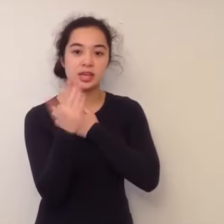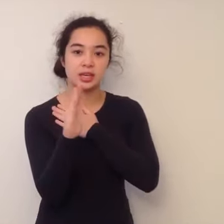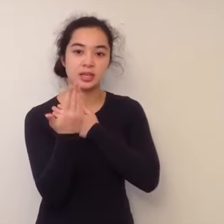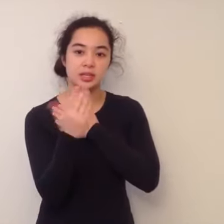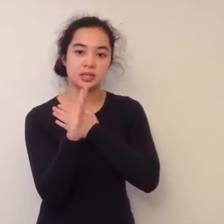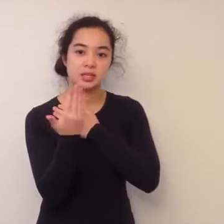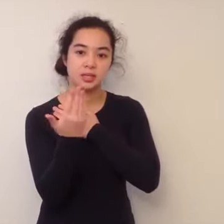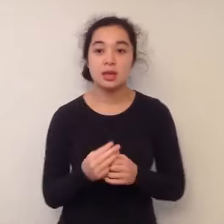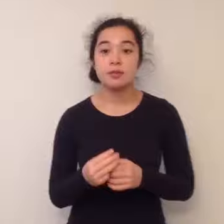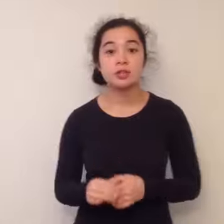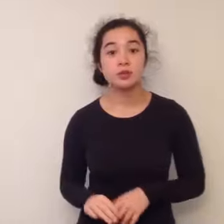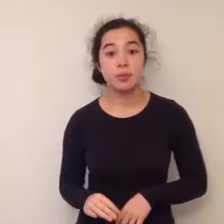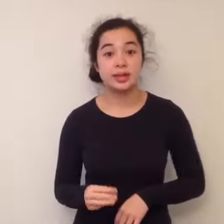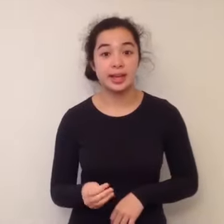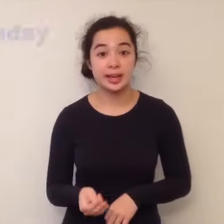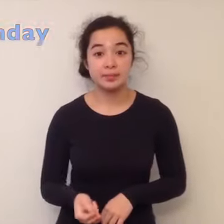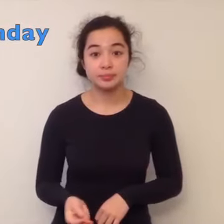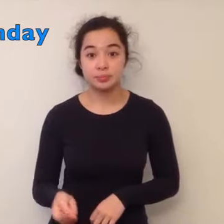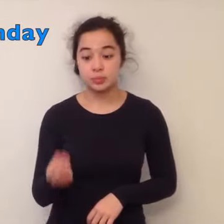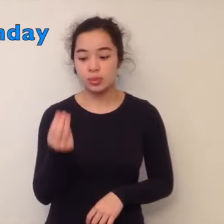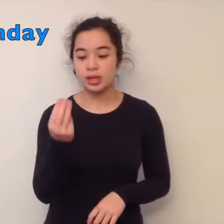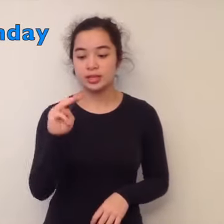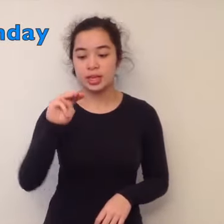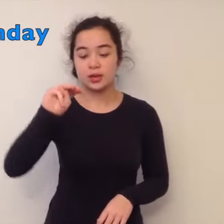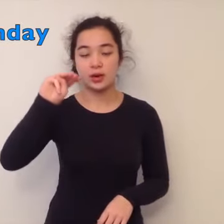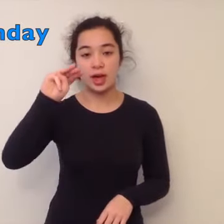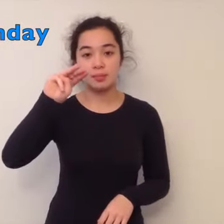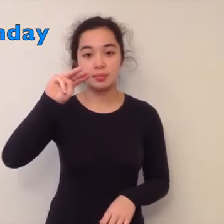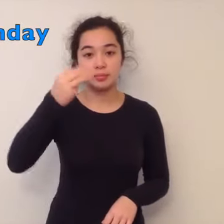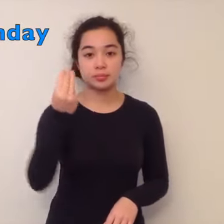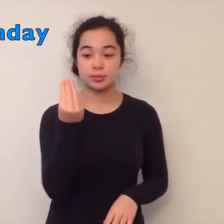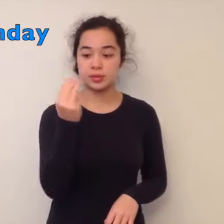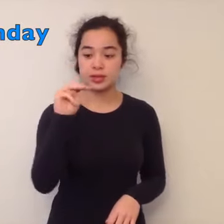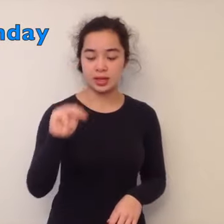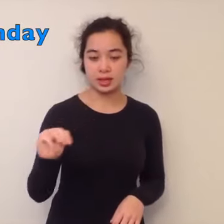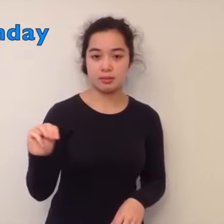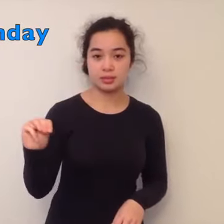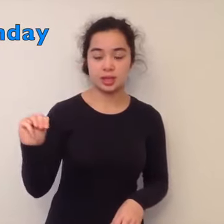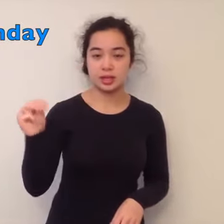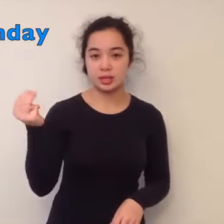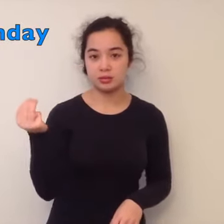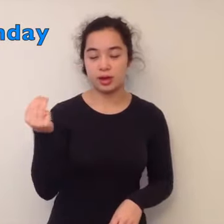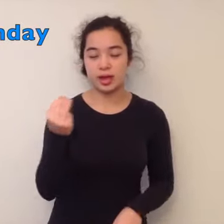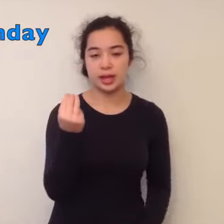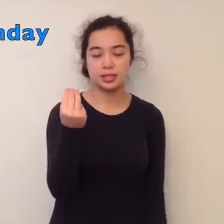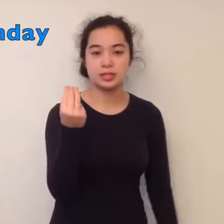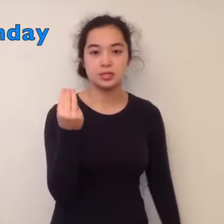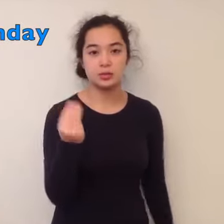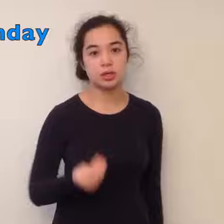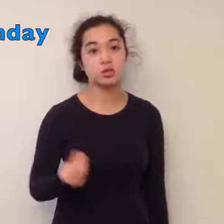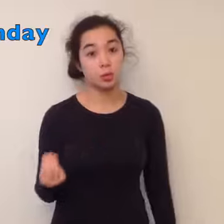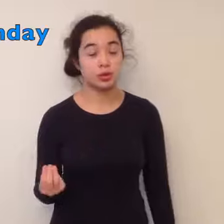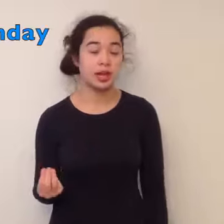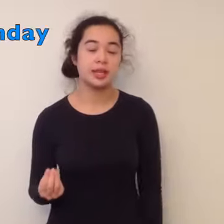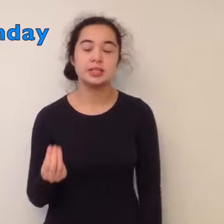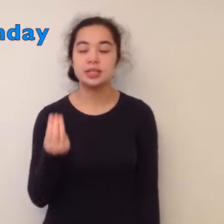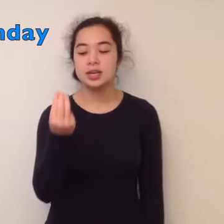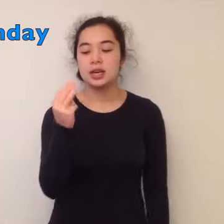it. First off, Monday, take your M sign in your right hand, in your dominant hand, and